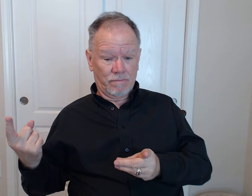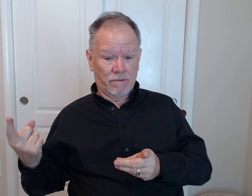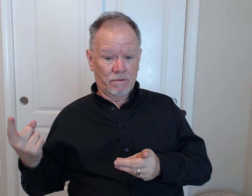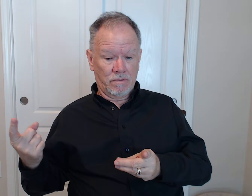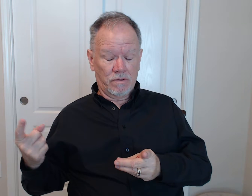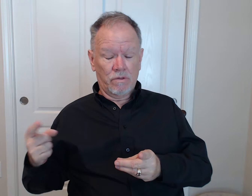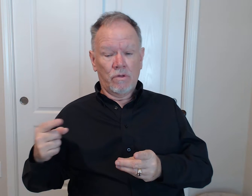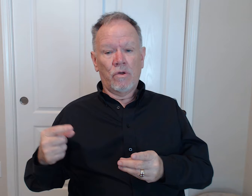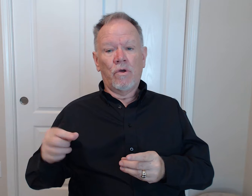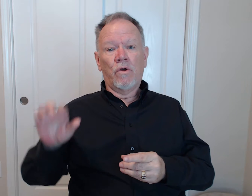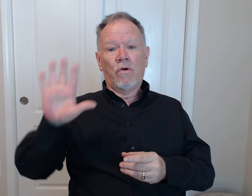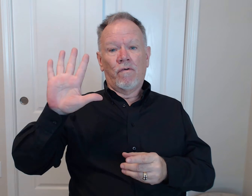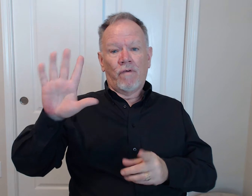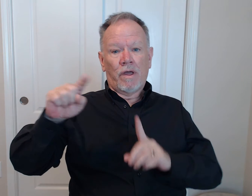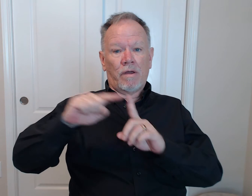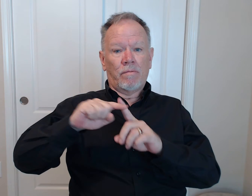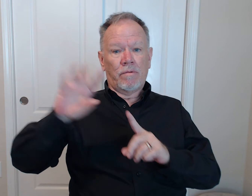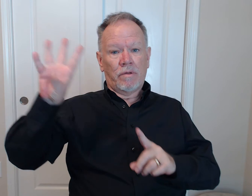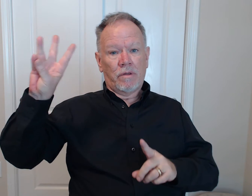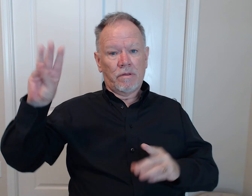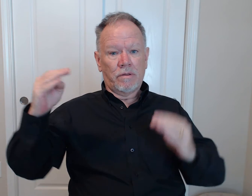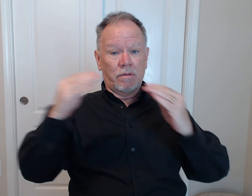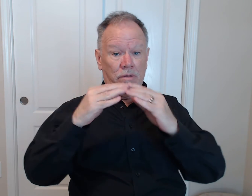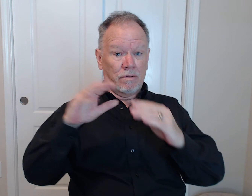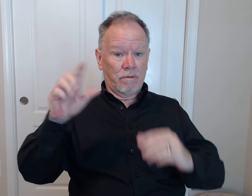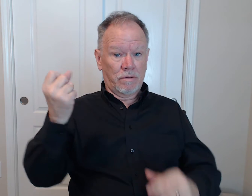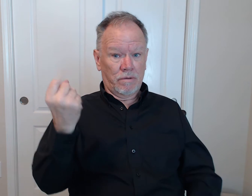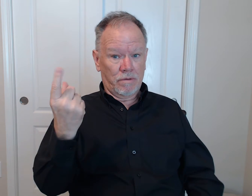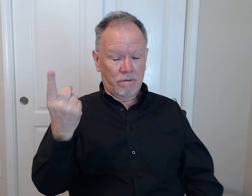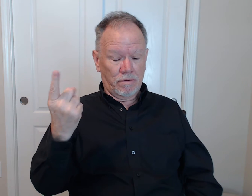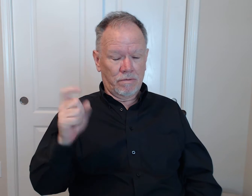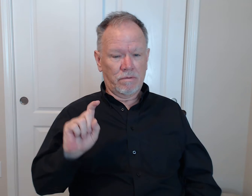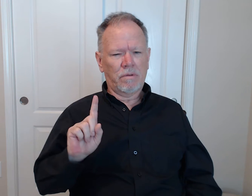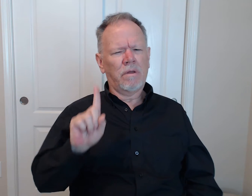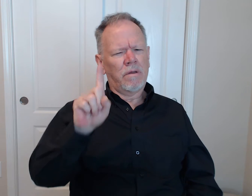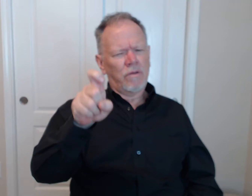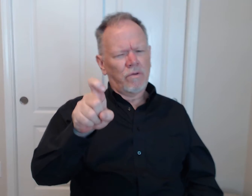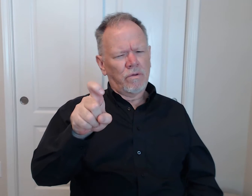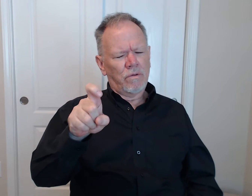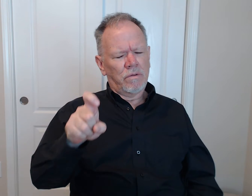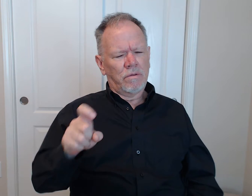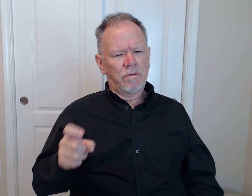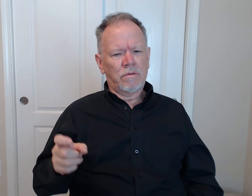plus 6 is equal to 11. Now I'm going to ask you a question. What is 6 plus 5?